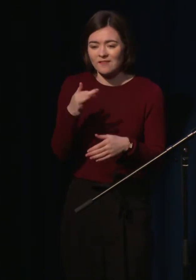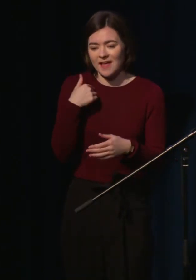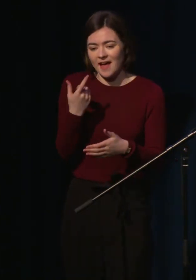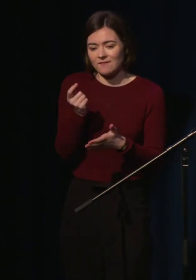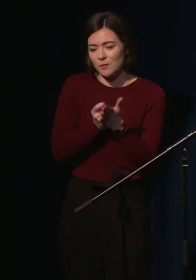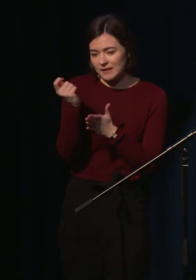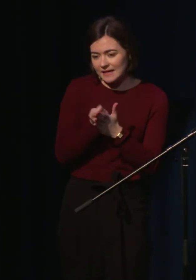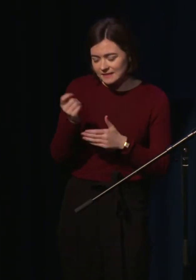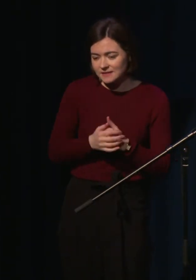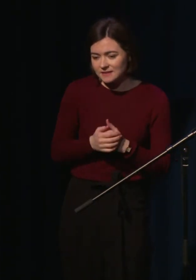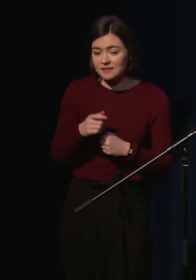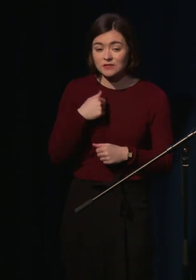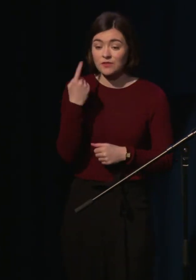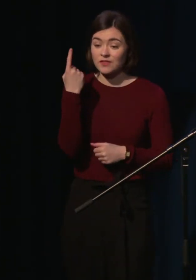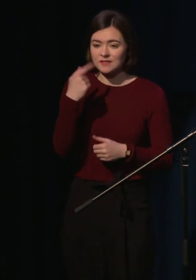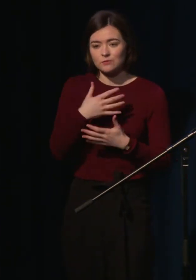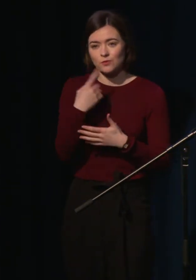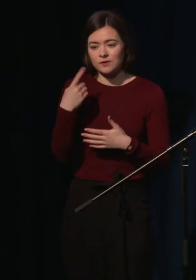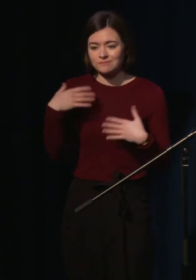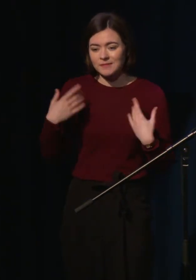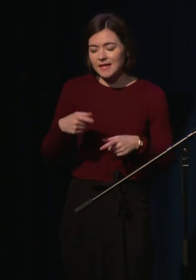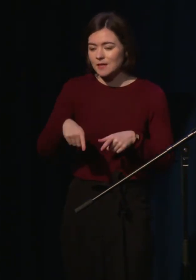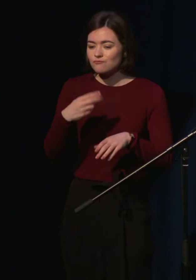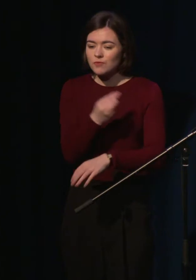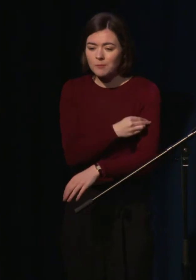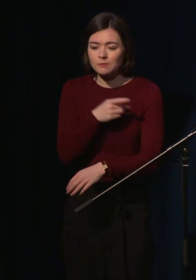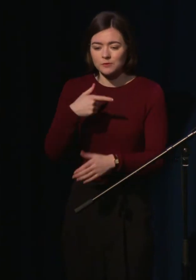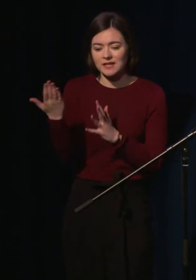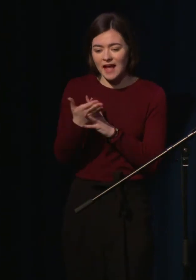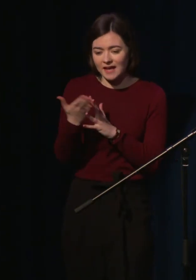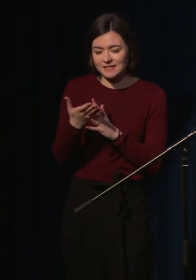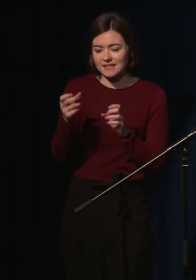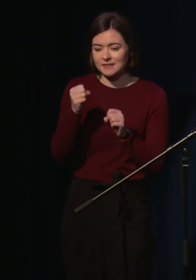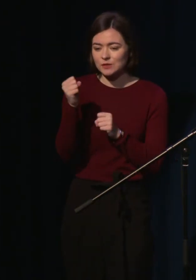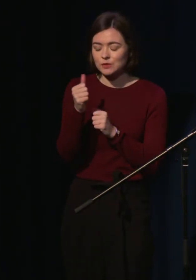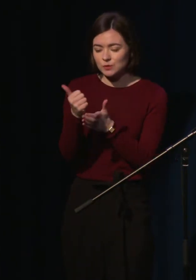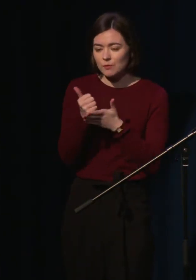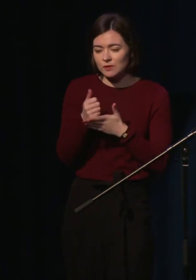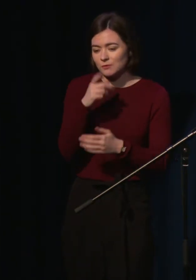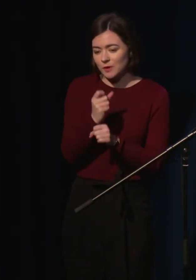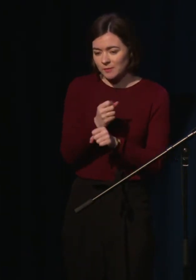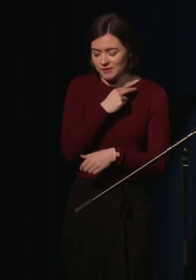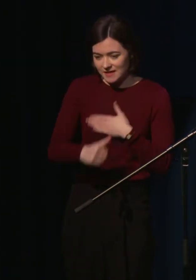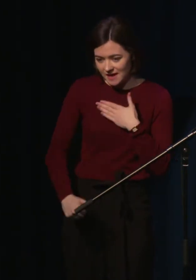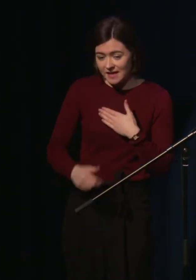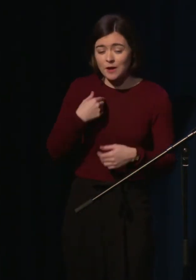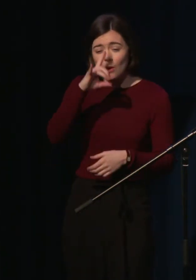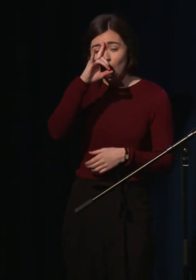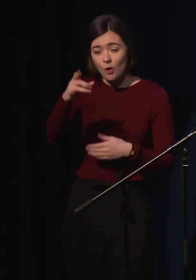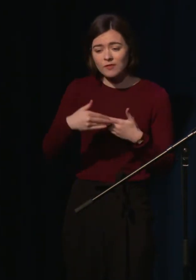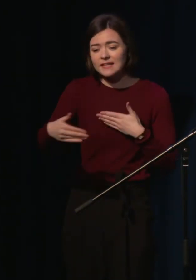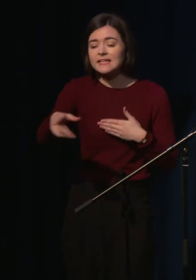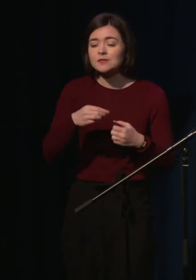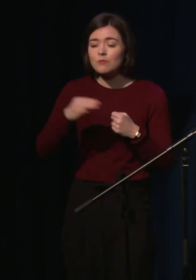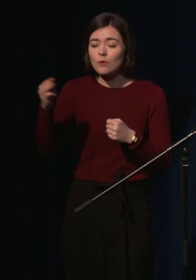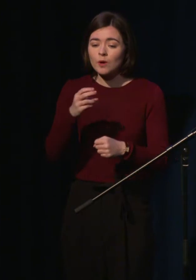grievances. And this is one of the anomalies around access to supports that will be discussed today. And I hope that this will lead to proposals